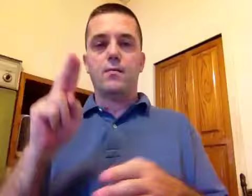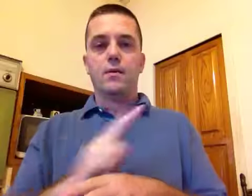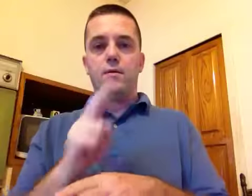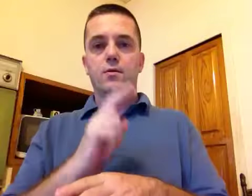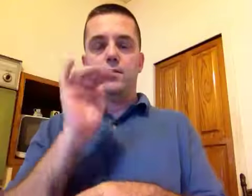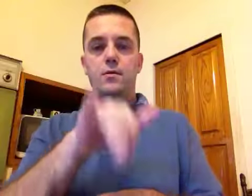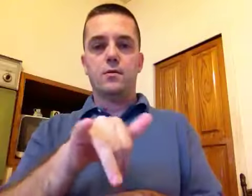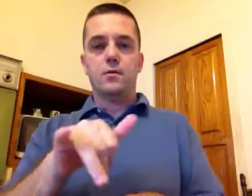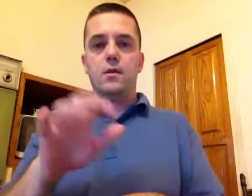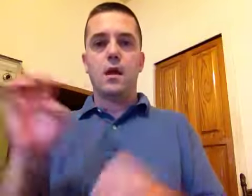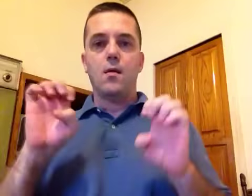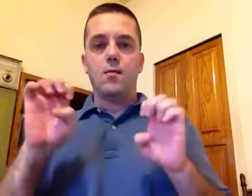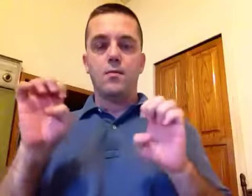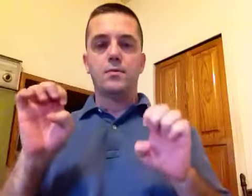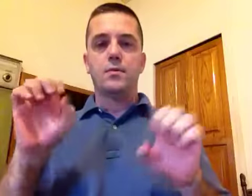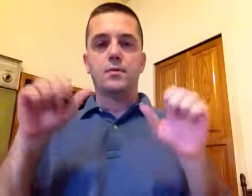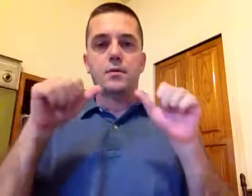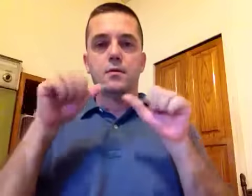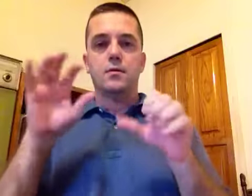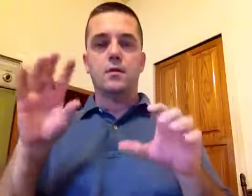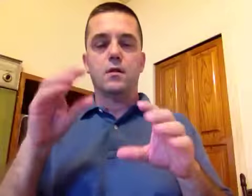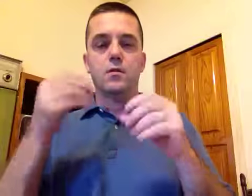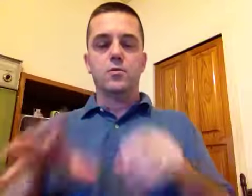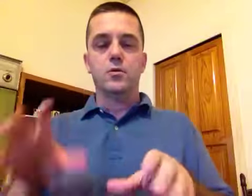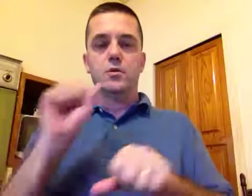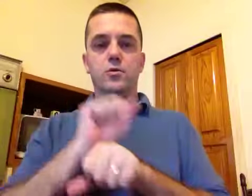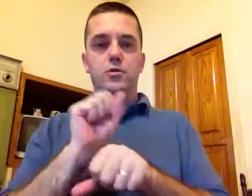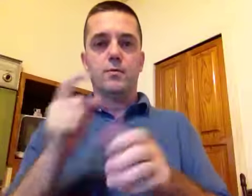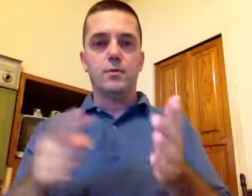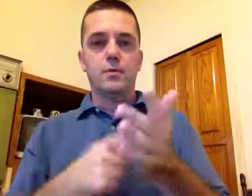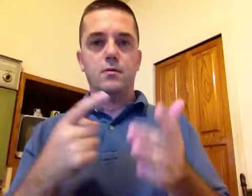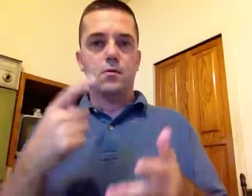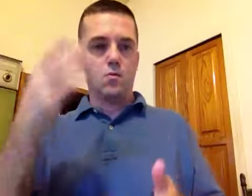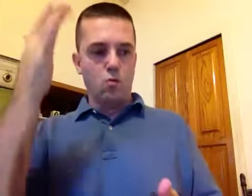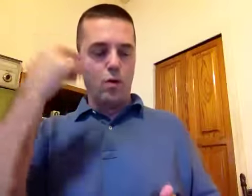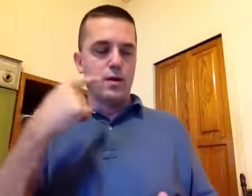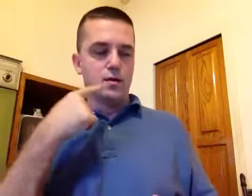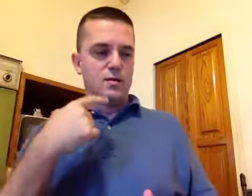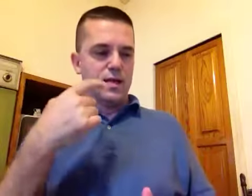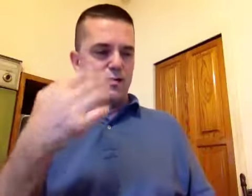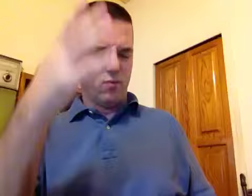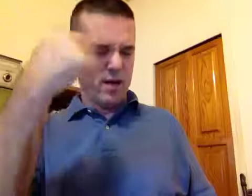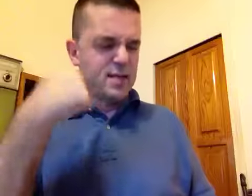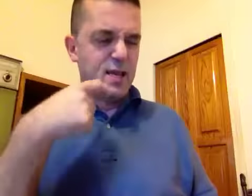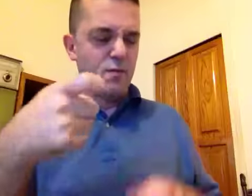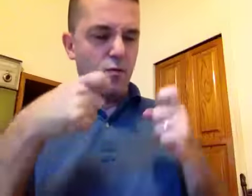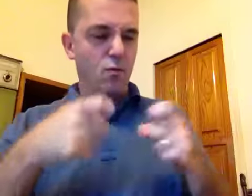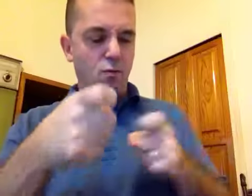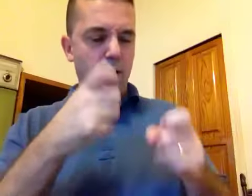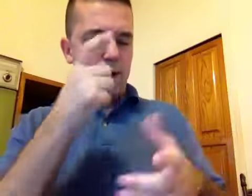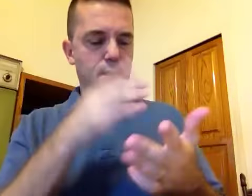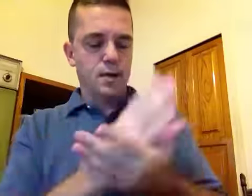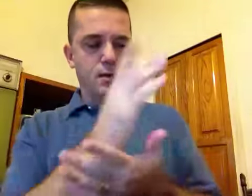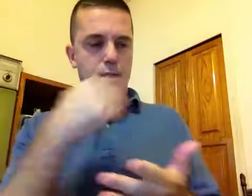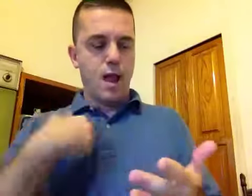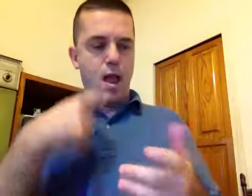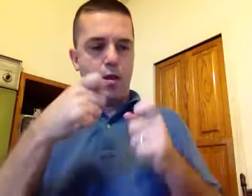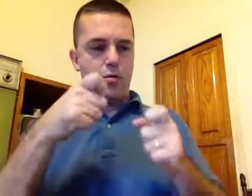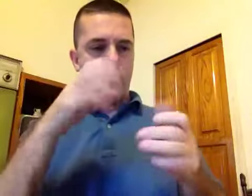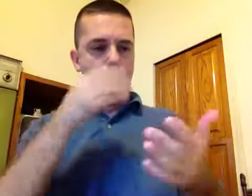beyond an emergency such as losing a job or something like that. Why does he have the right to hold the money? Because when she was